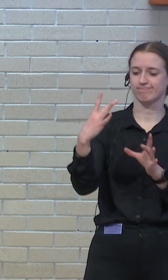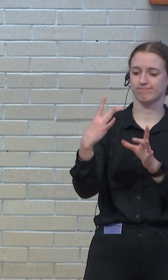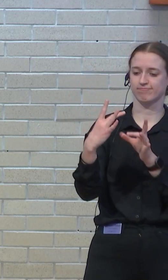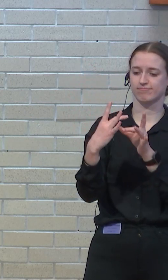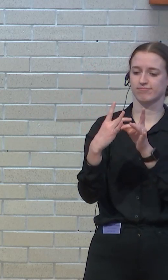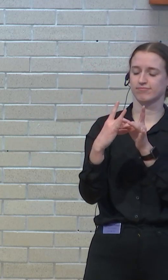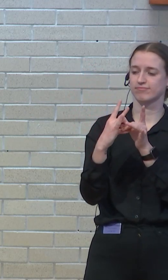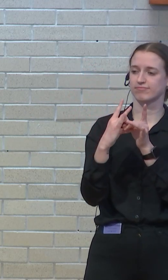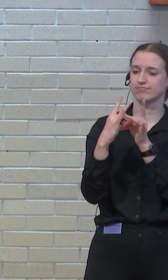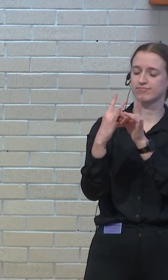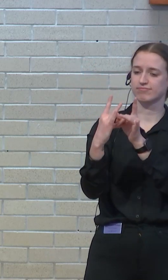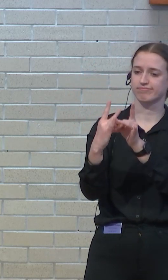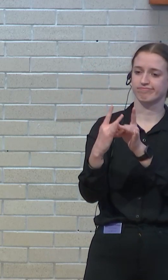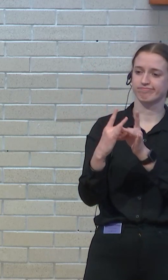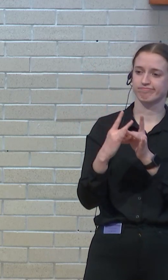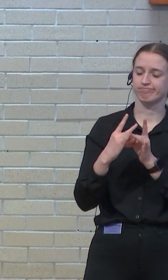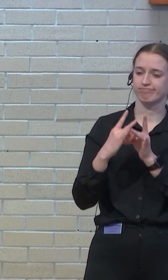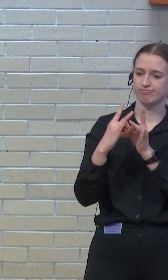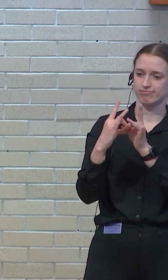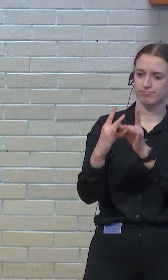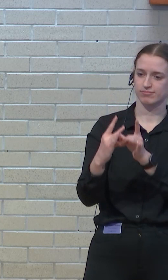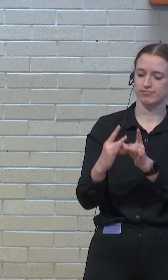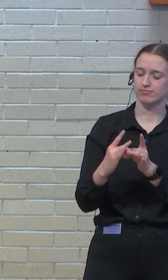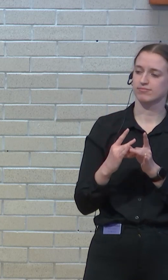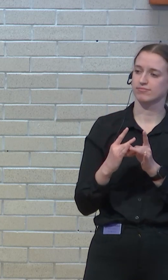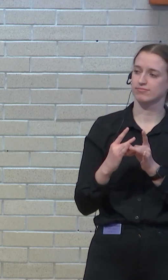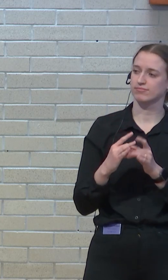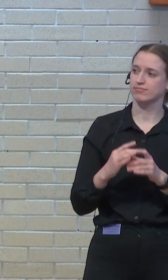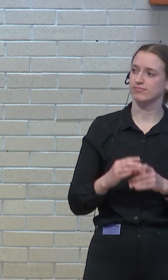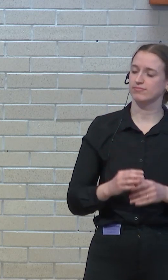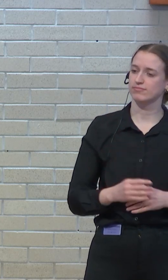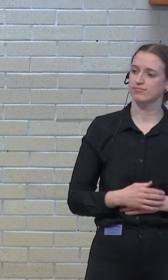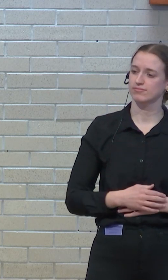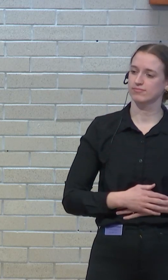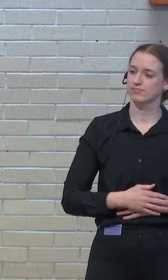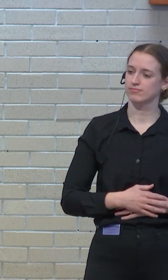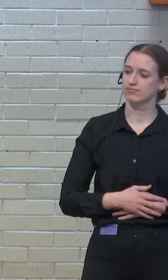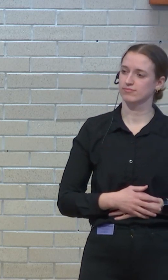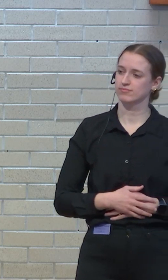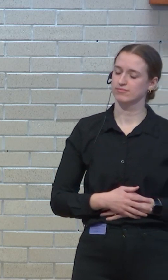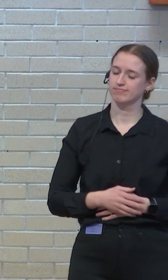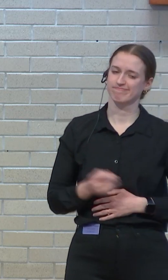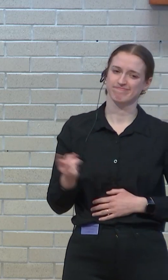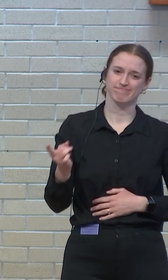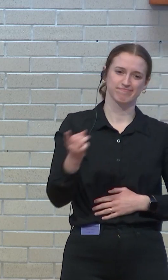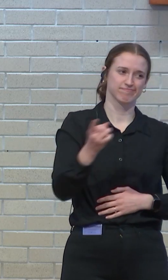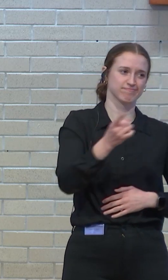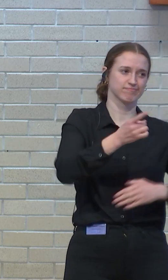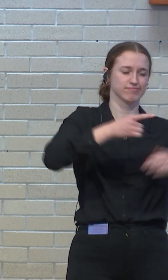near the cross, and may your